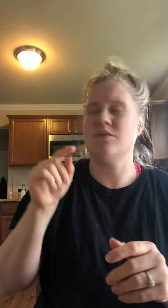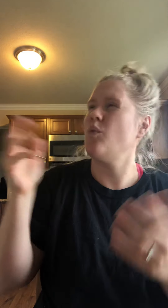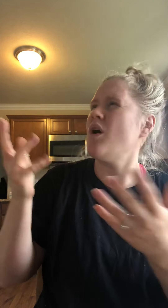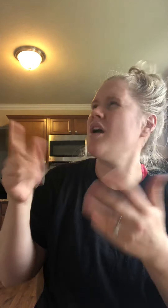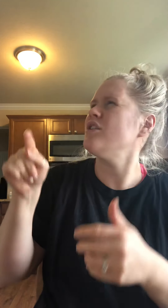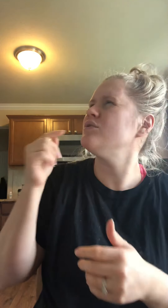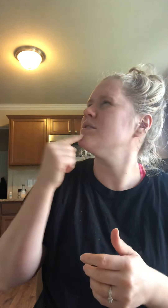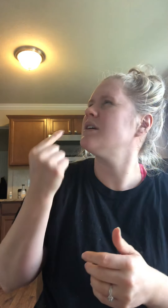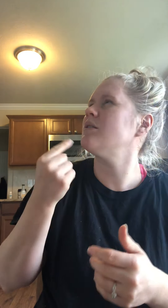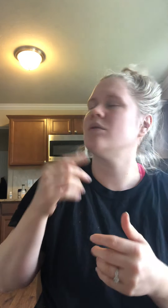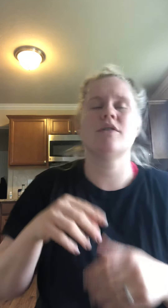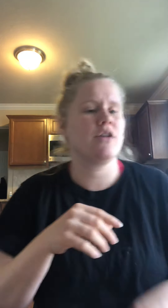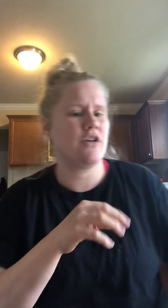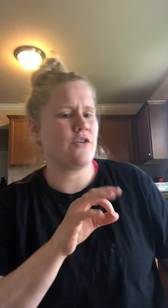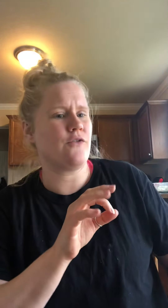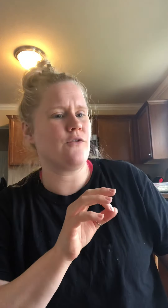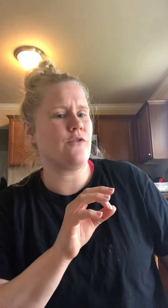Füße? So